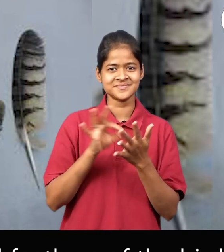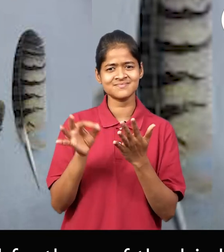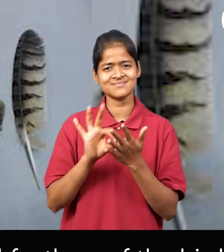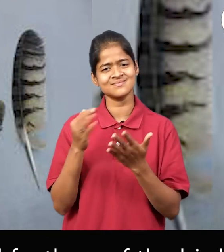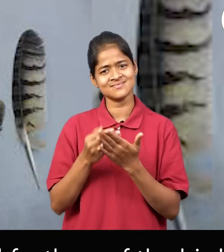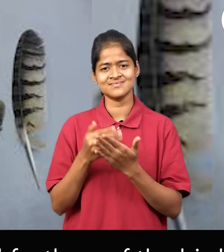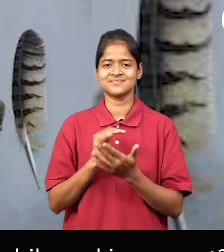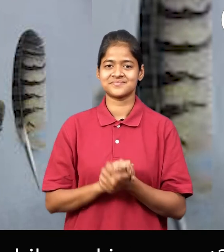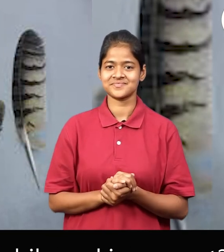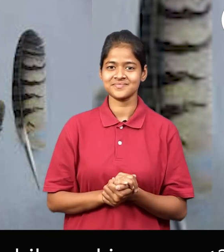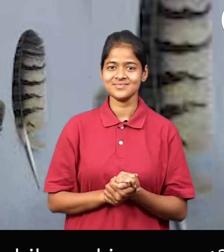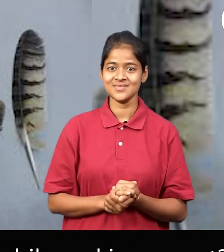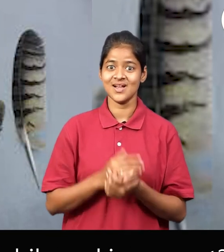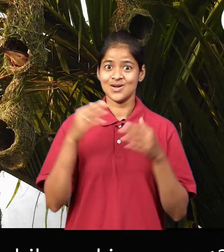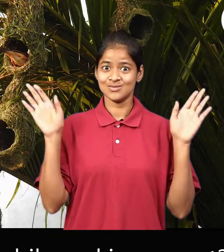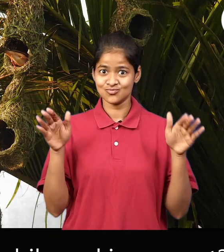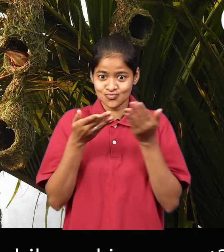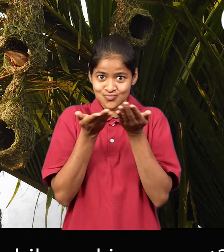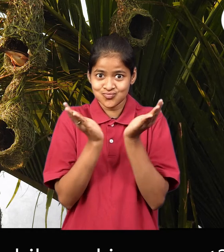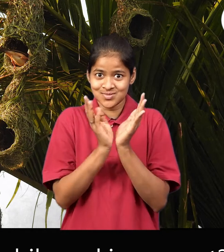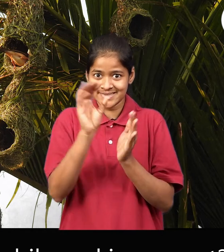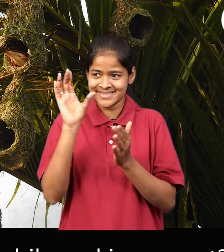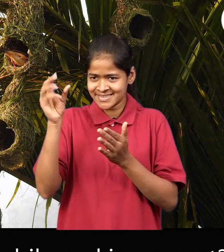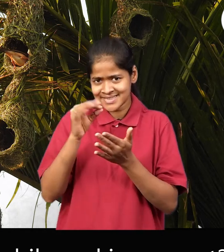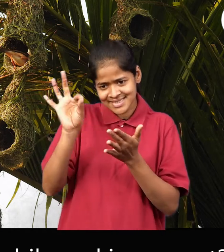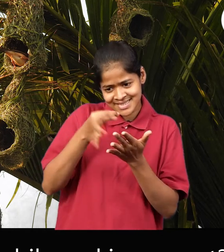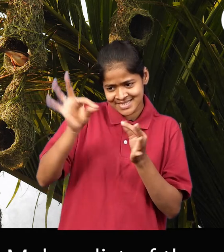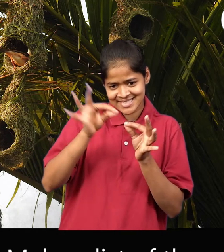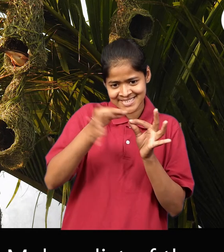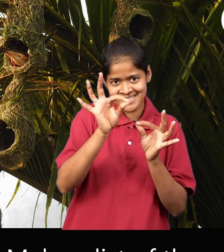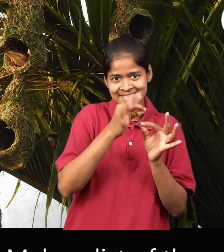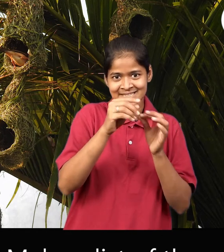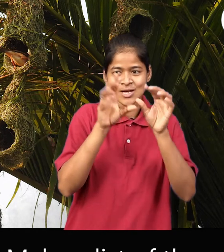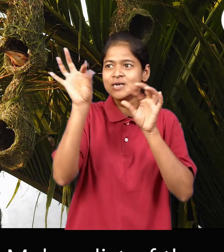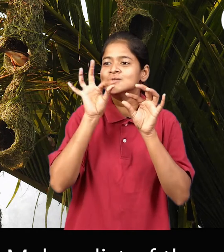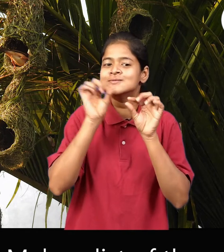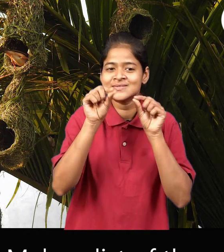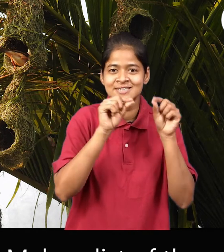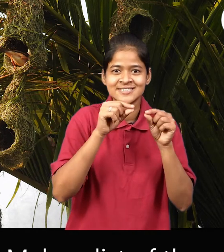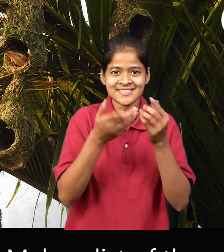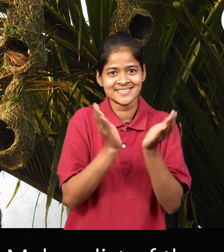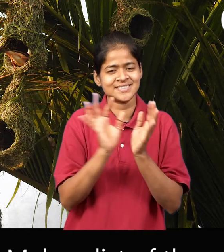what do birds use while making a nest observe carefully make a list of them